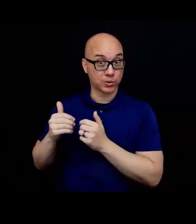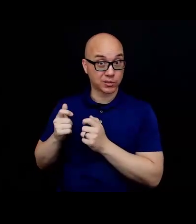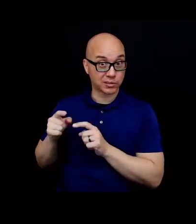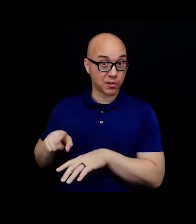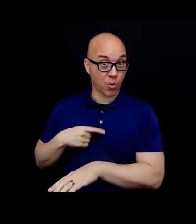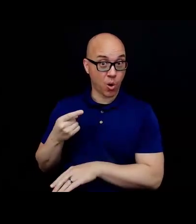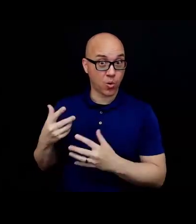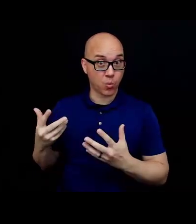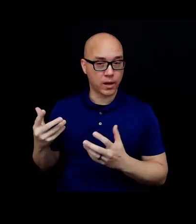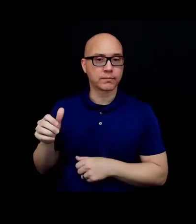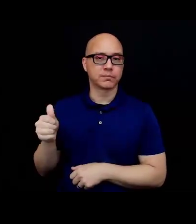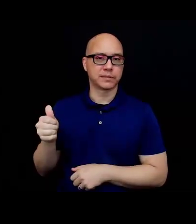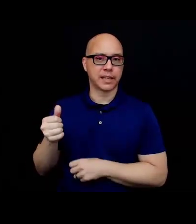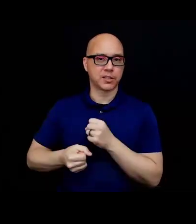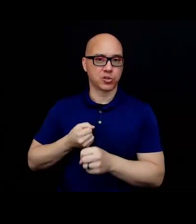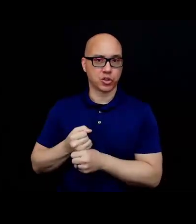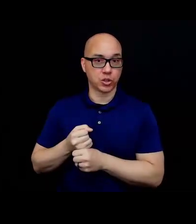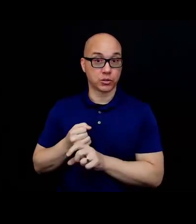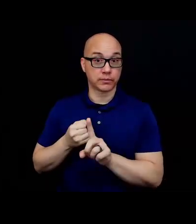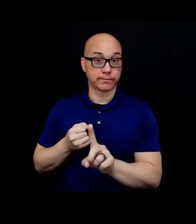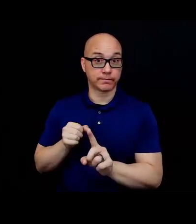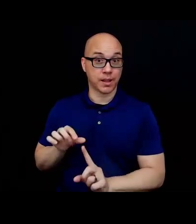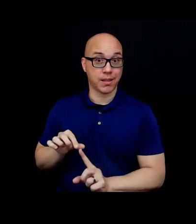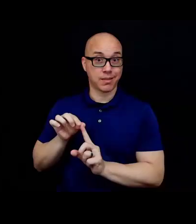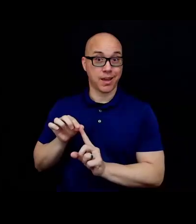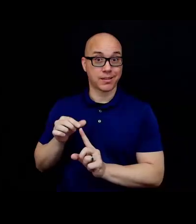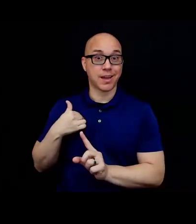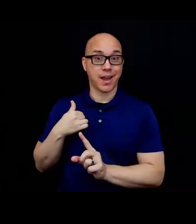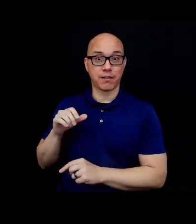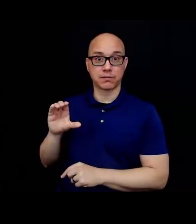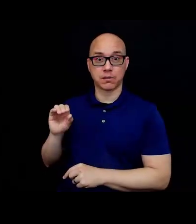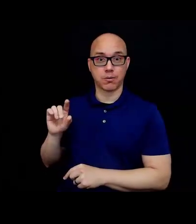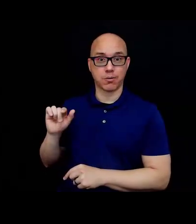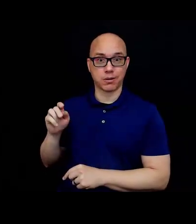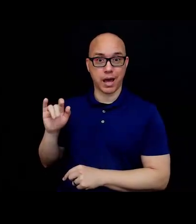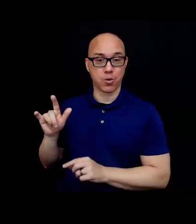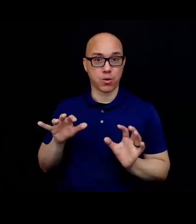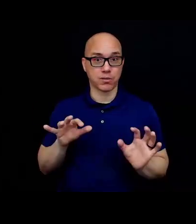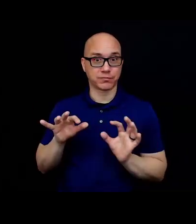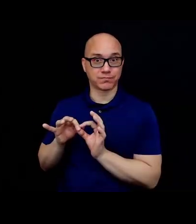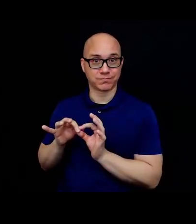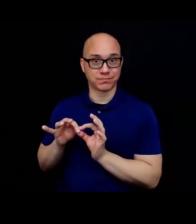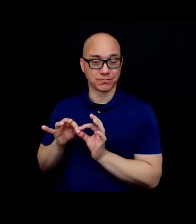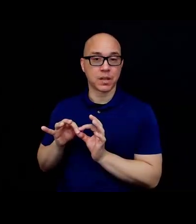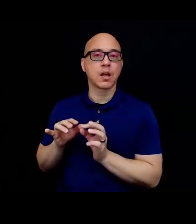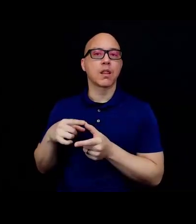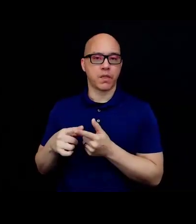years, unless there's real estate attached to it. With SBA, you can get a 25-year